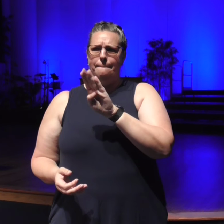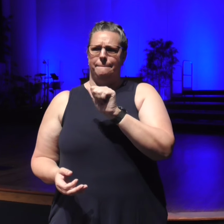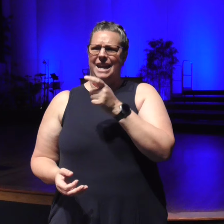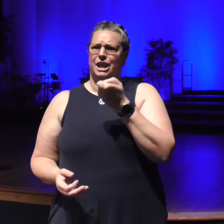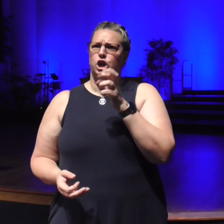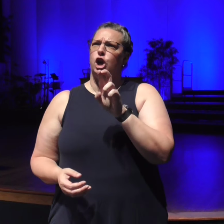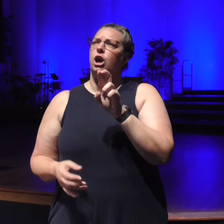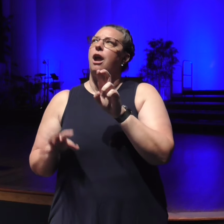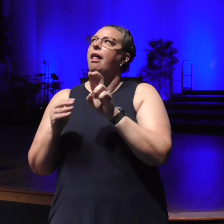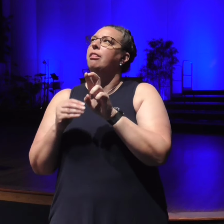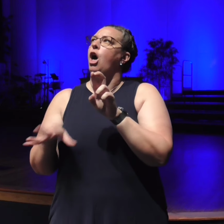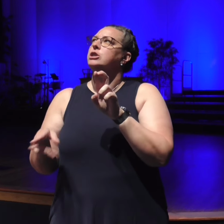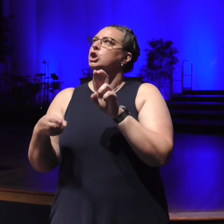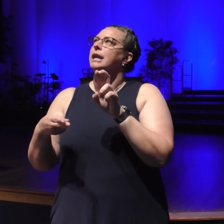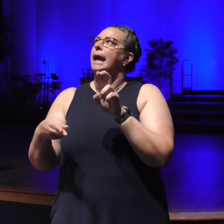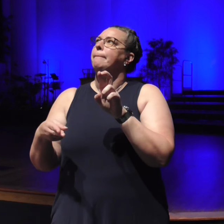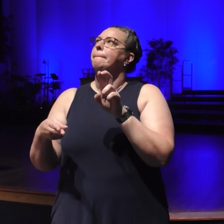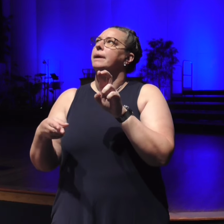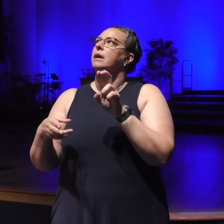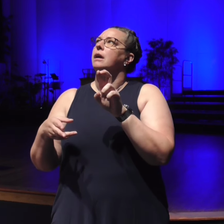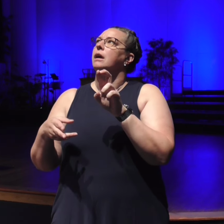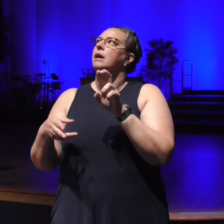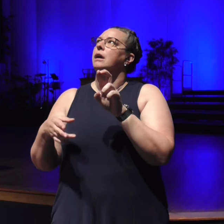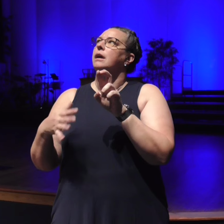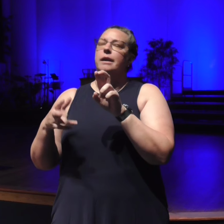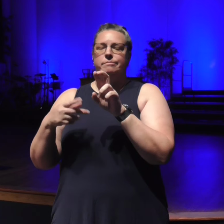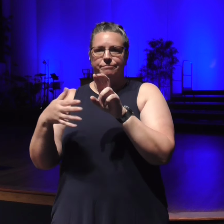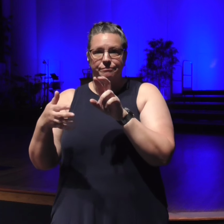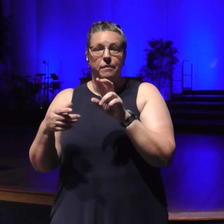sorry, I lost her for a moment,